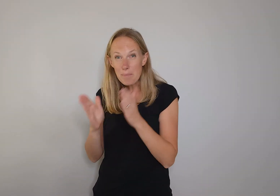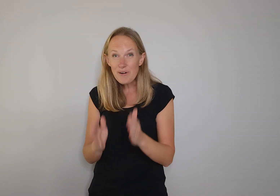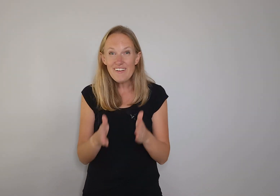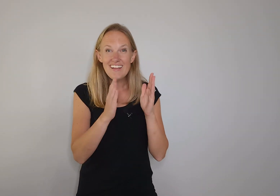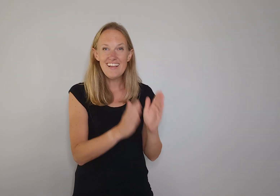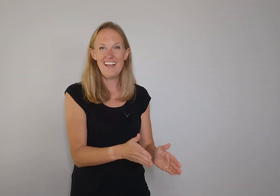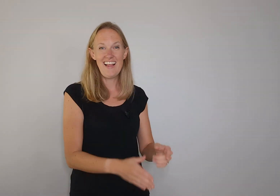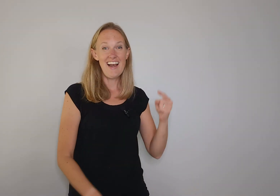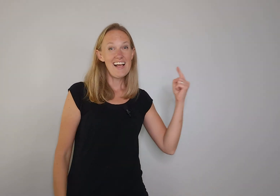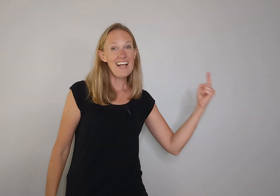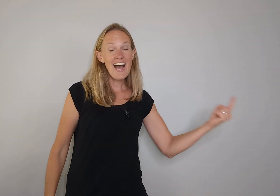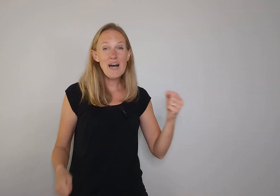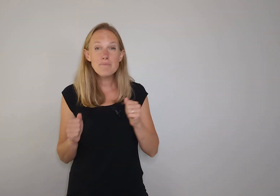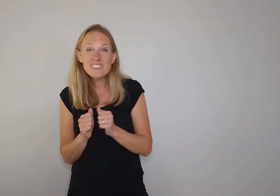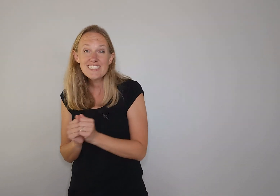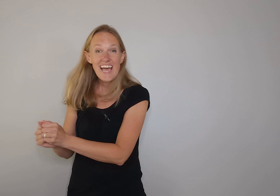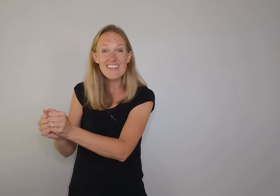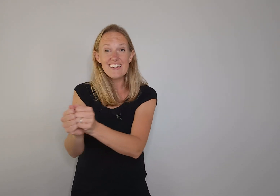People come together,